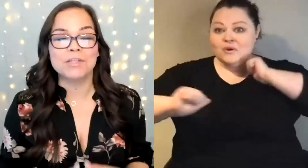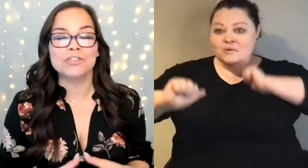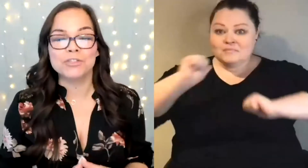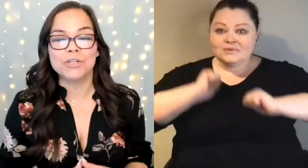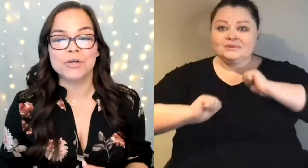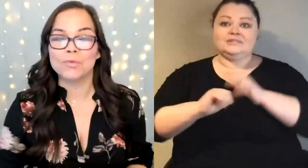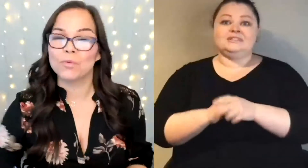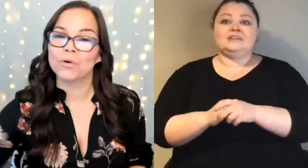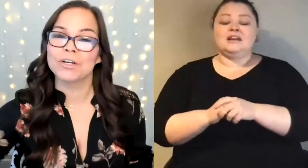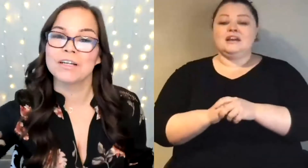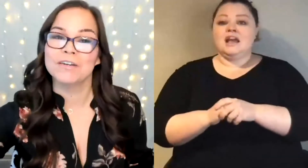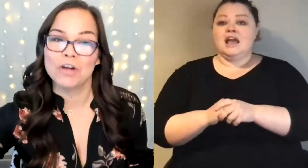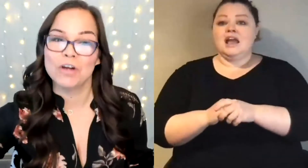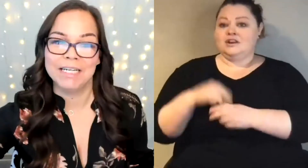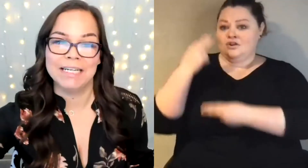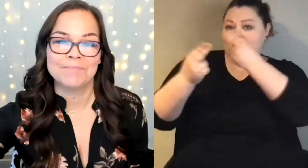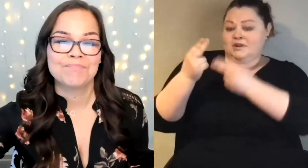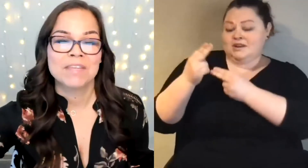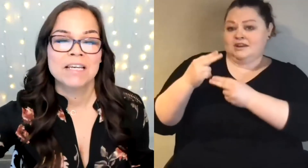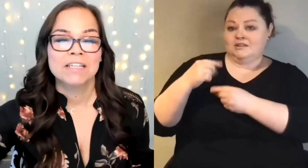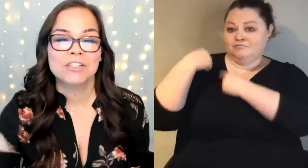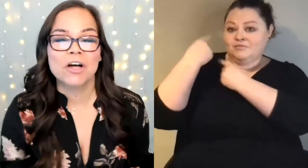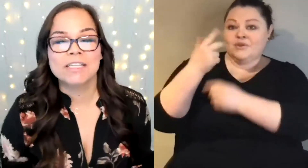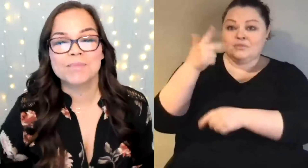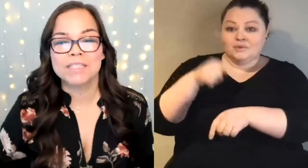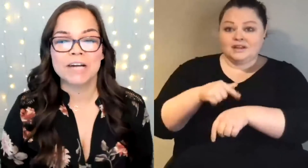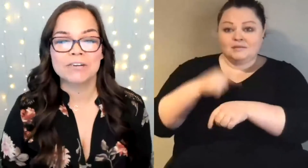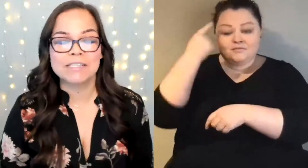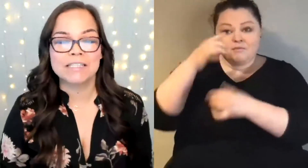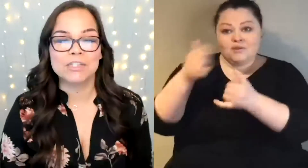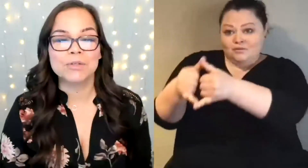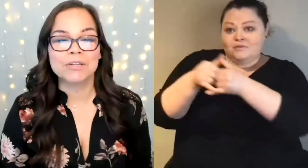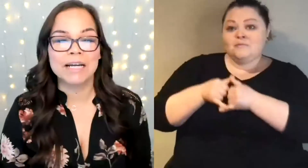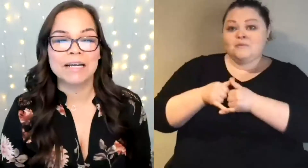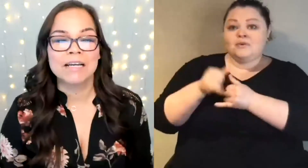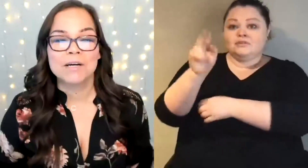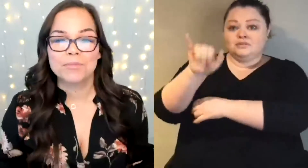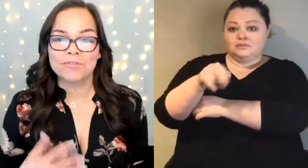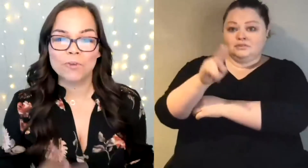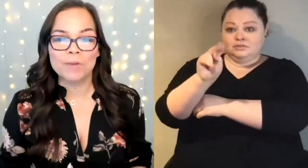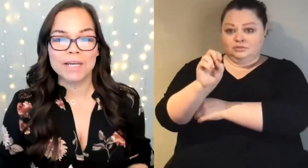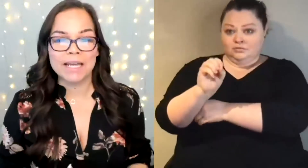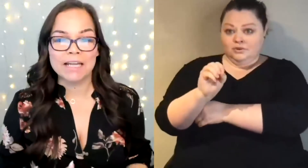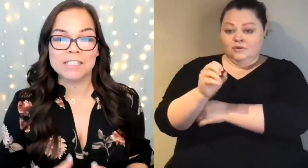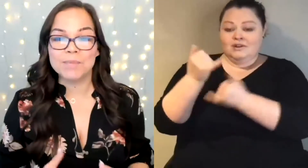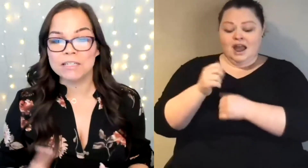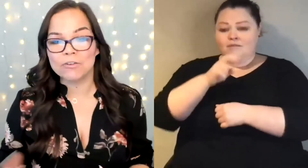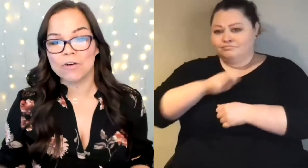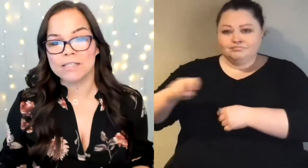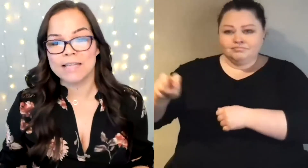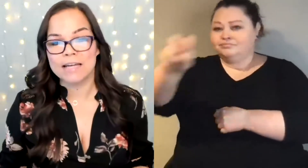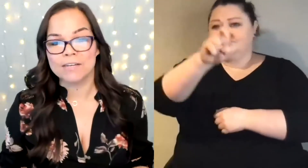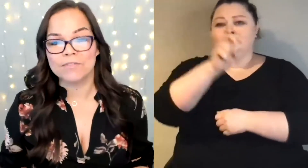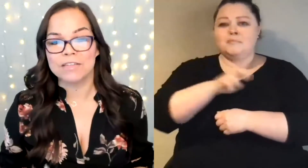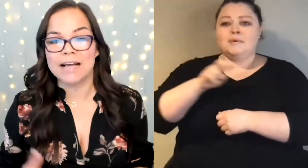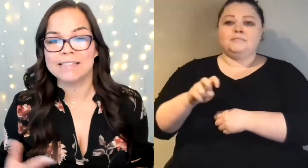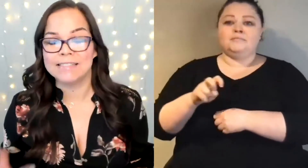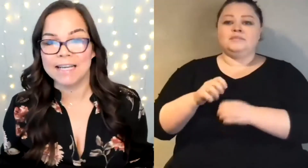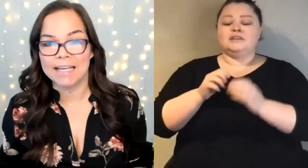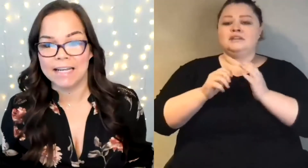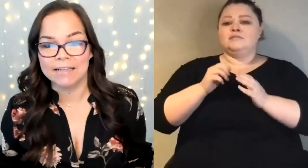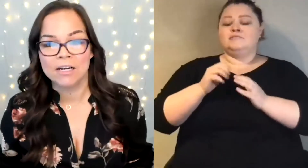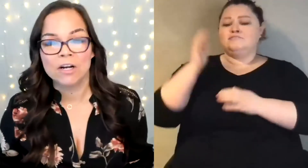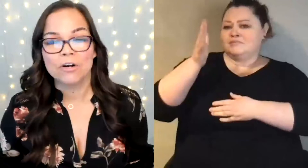3-time Juno Award nominee. Don has been tirelessly touring performing and speaking across Canada for the